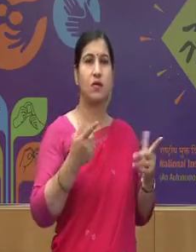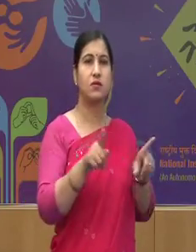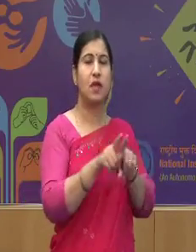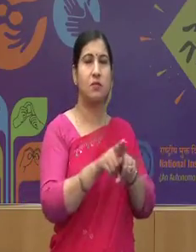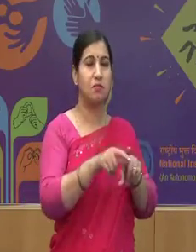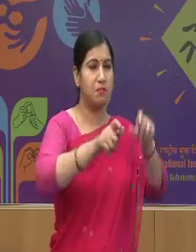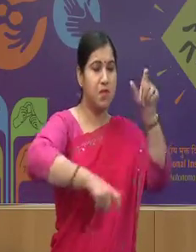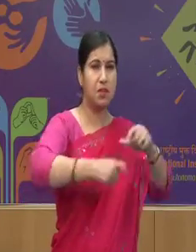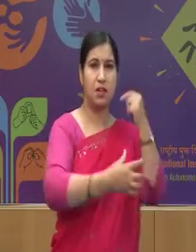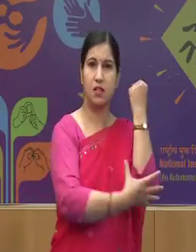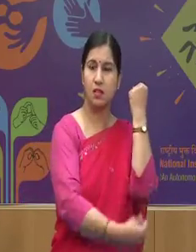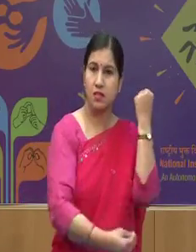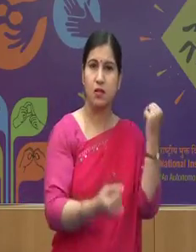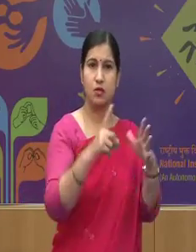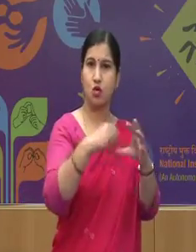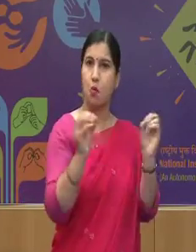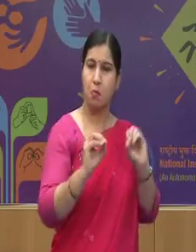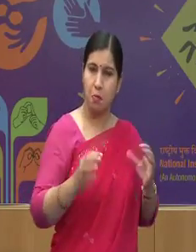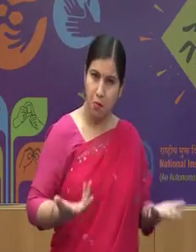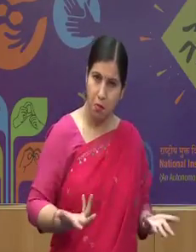leading to rise in unemployment